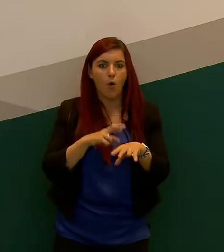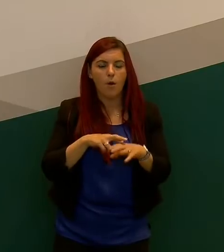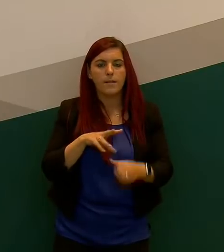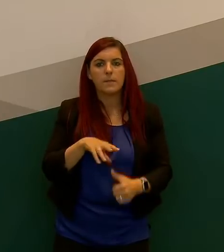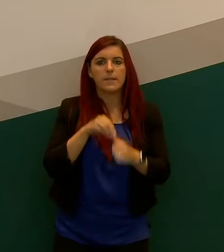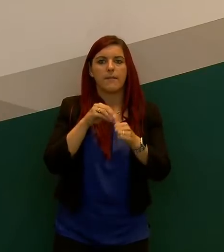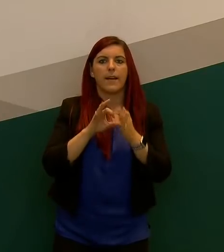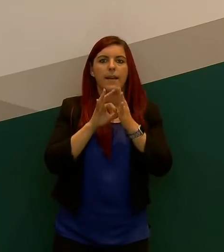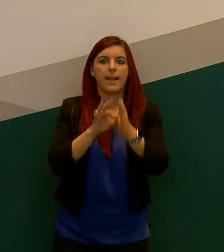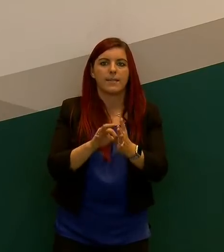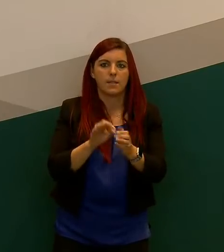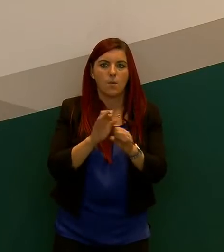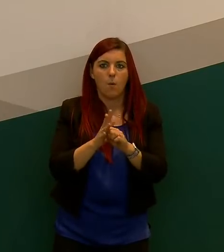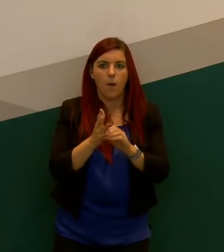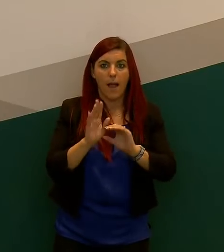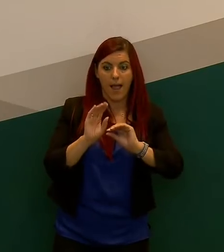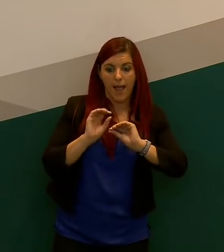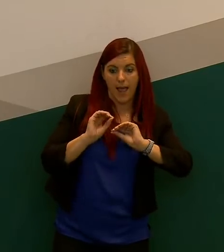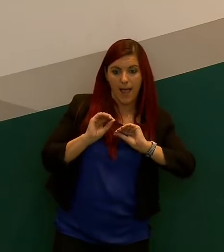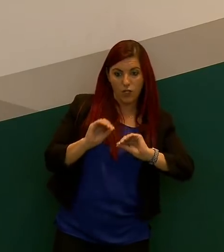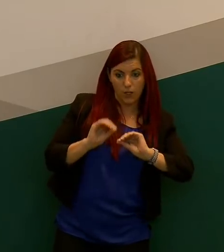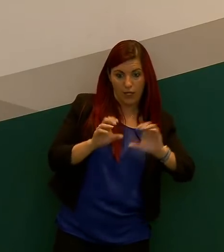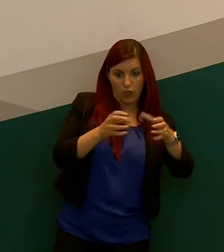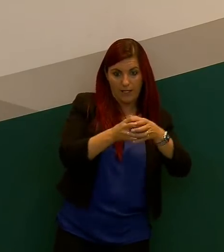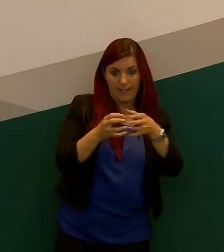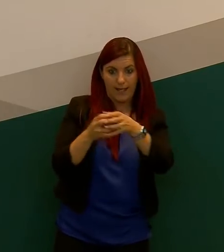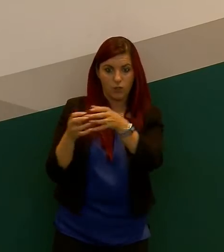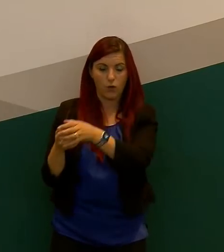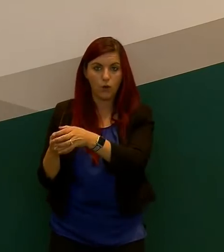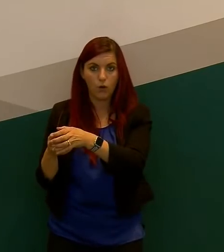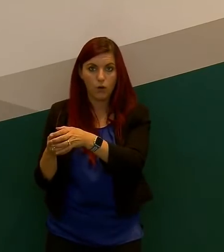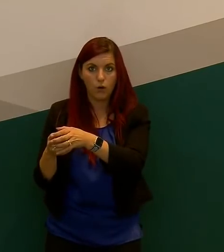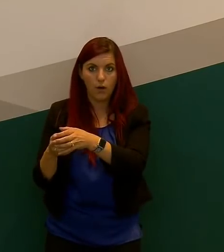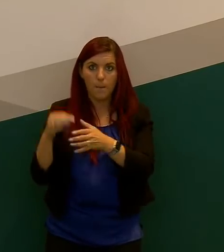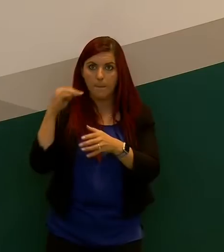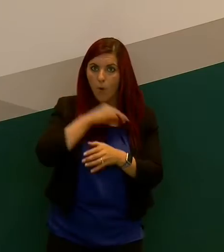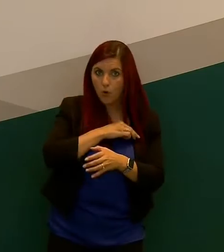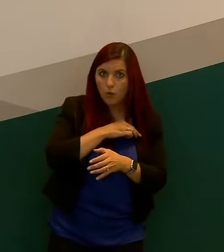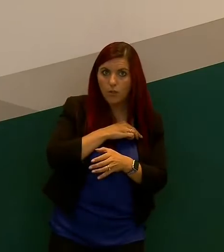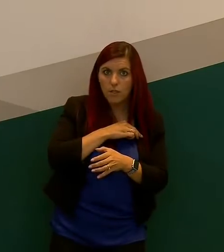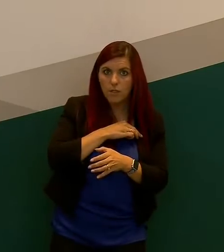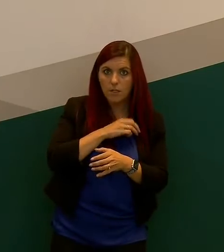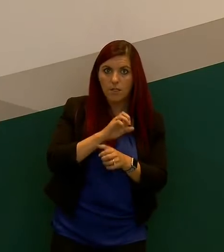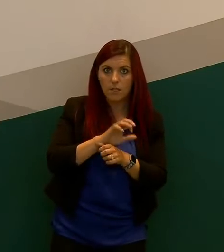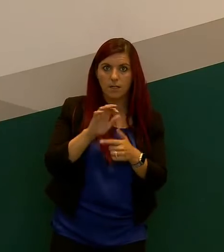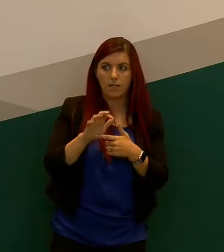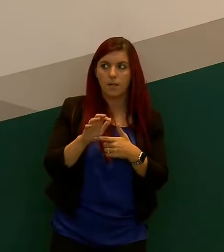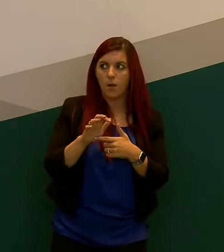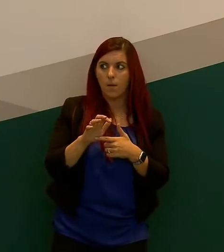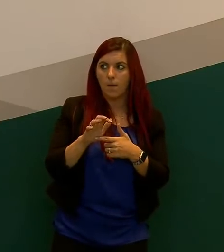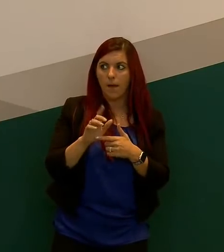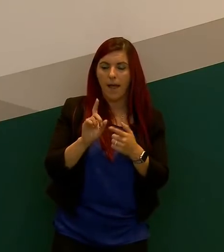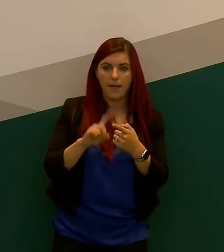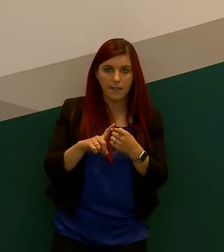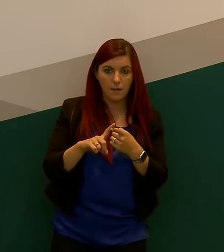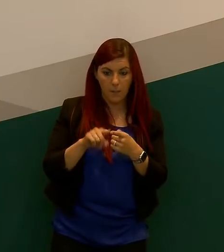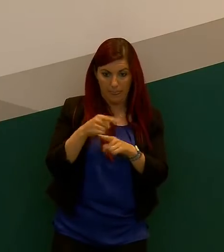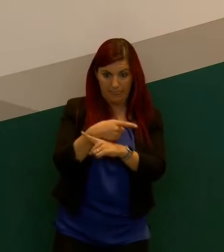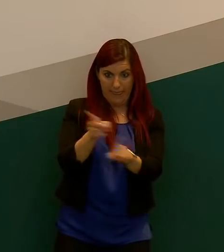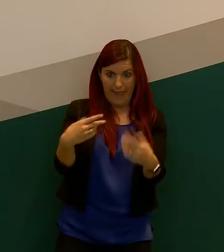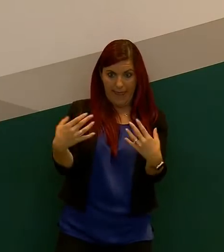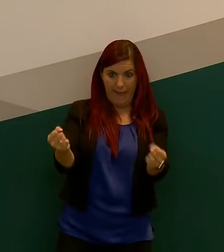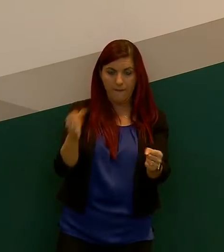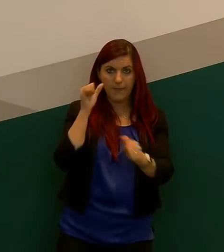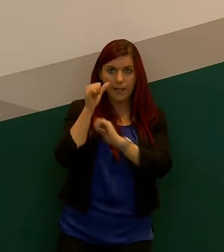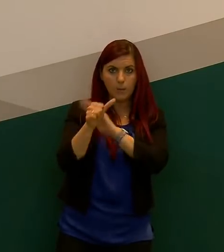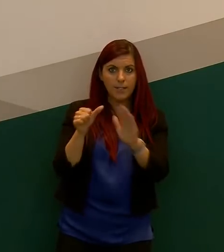The education sector is one, and we have done that, and we have published and made available guidance in public that will help that sector. But they have the expertise